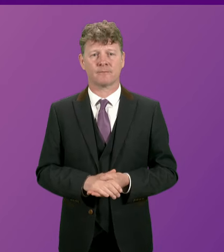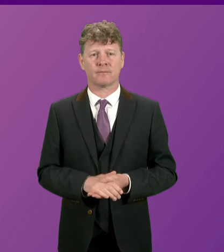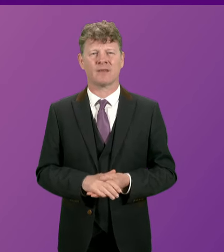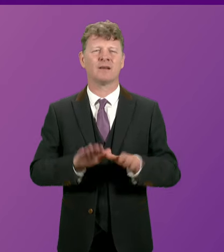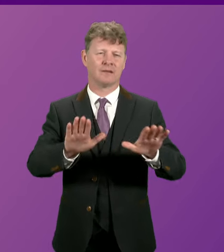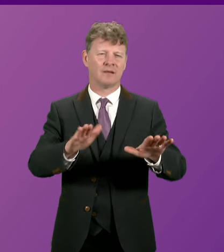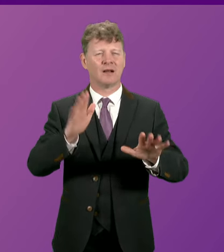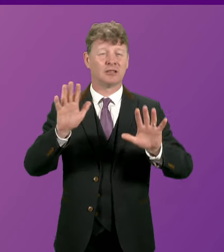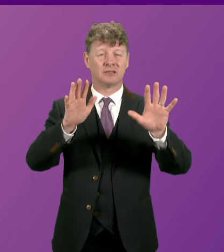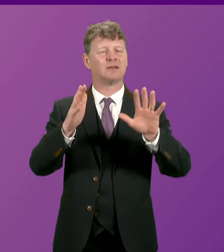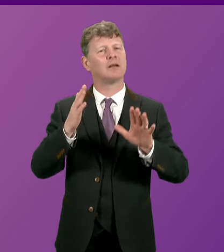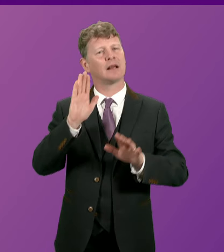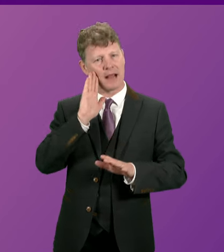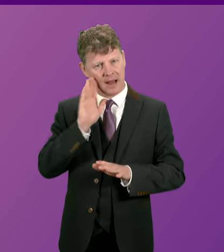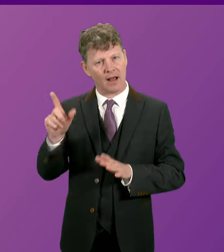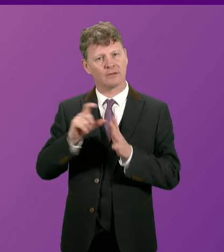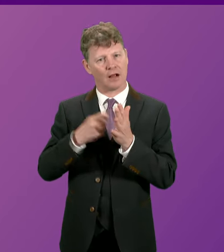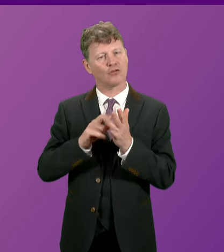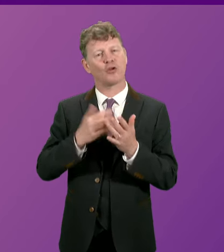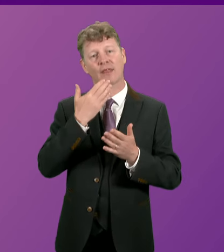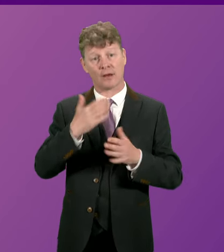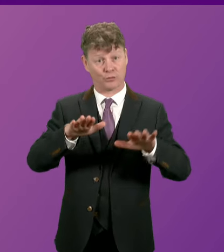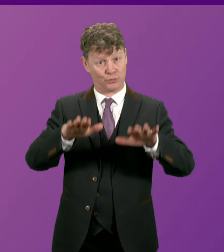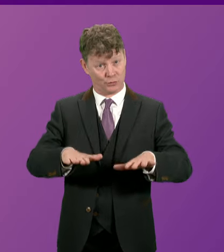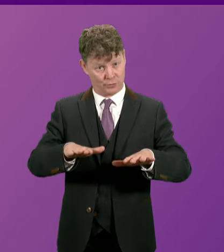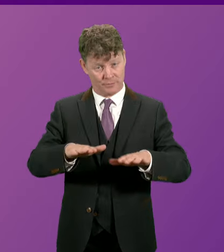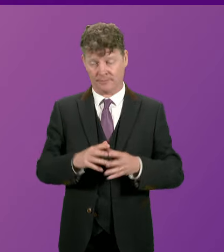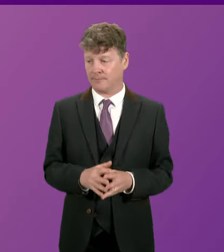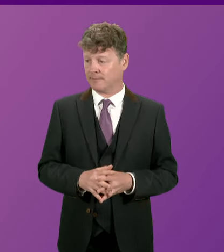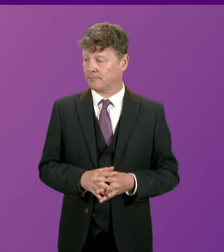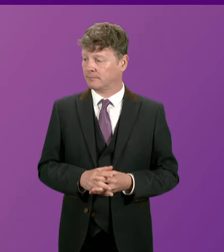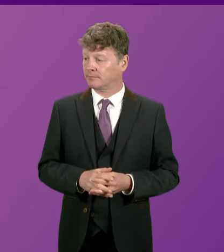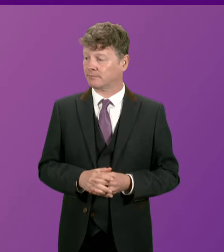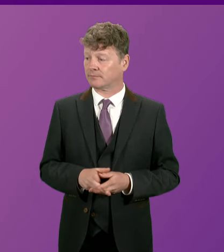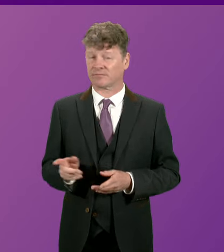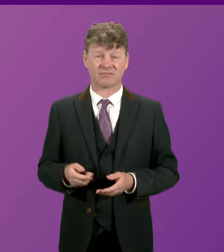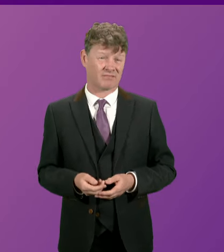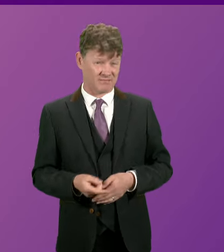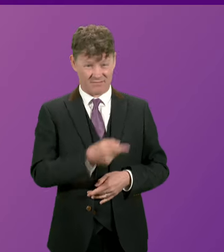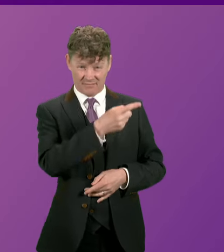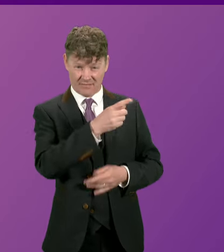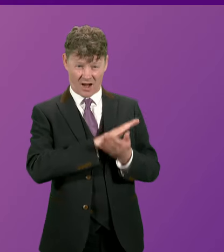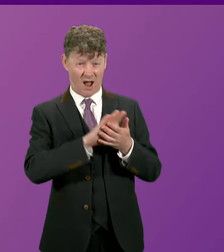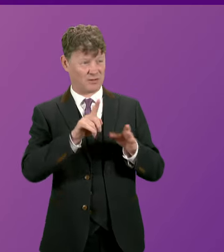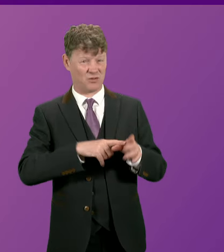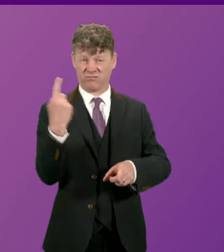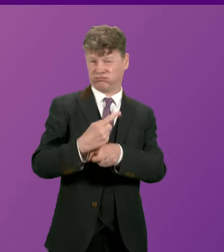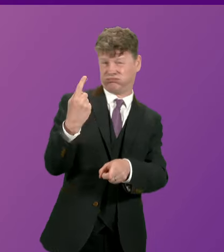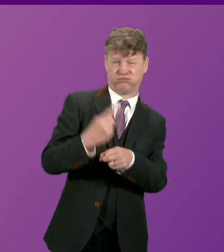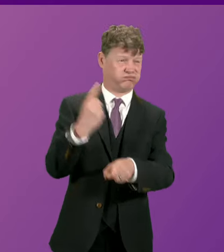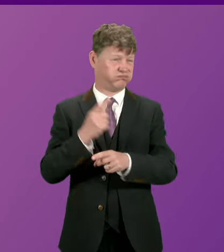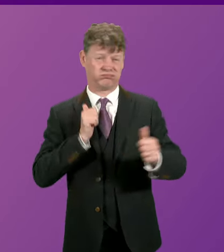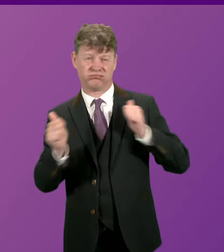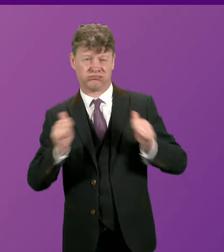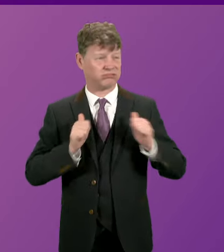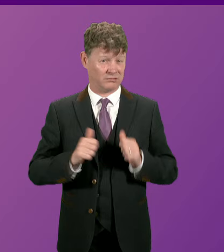Let's hear Mr Ross. Thank you, members. Douglas Ross. I mean, he's talking a big game now. Has he